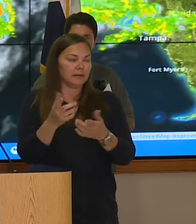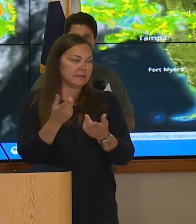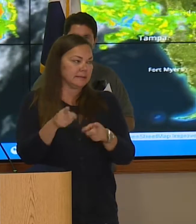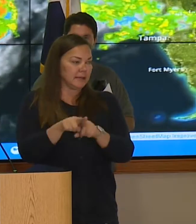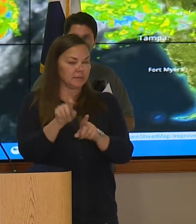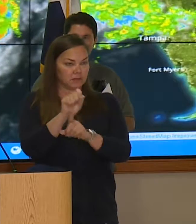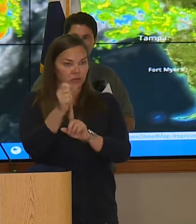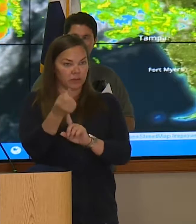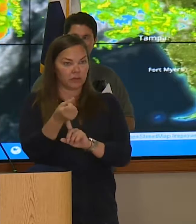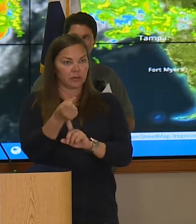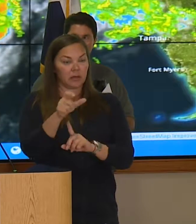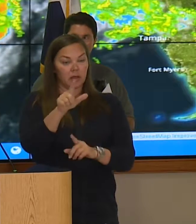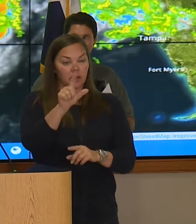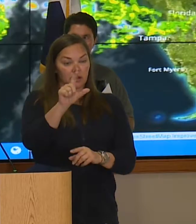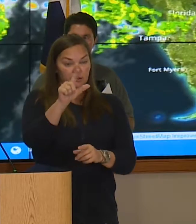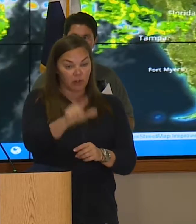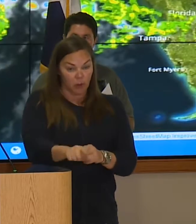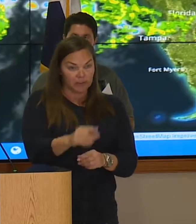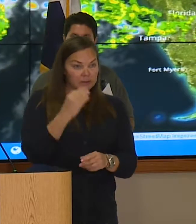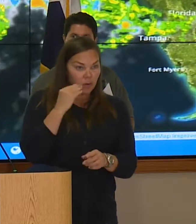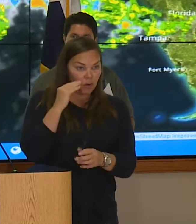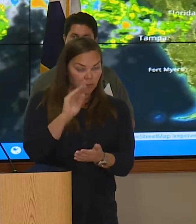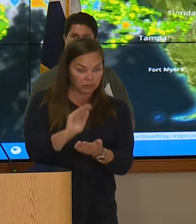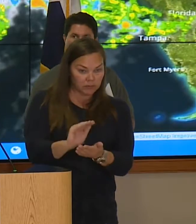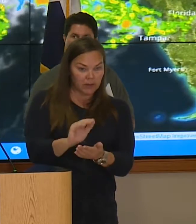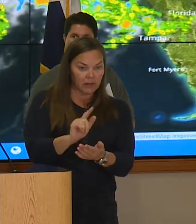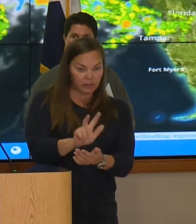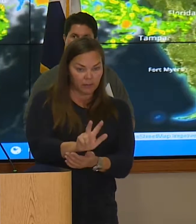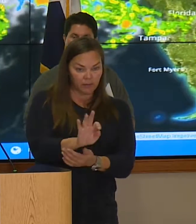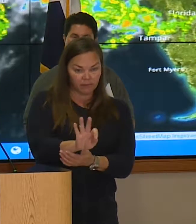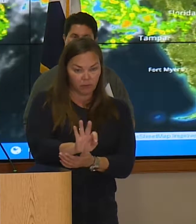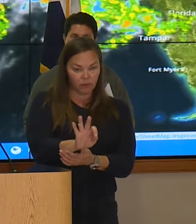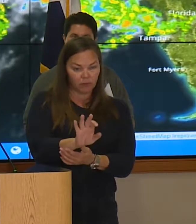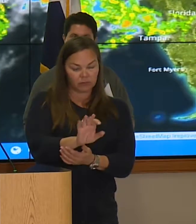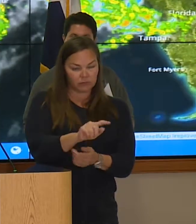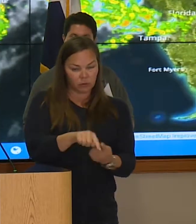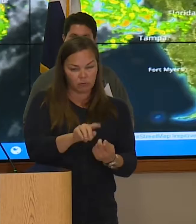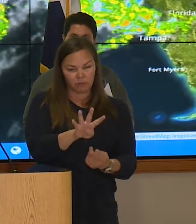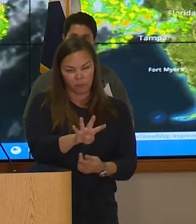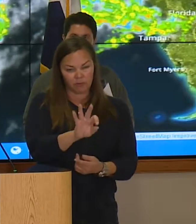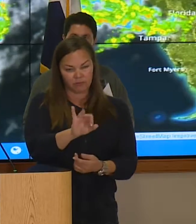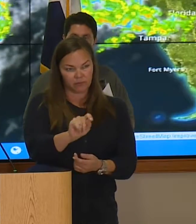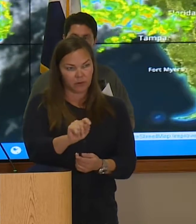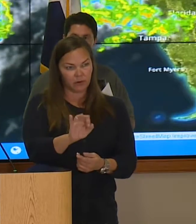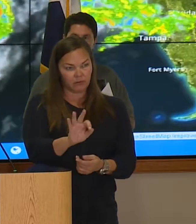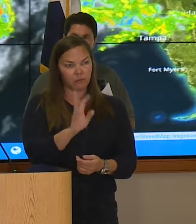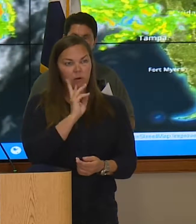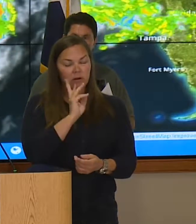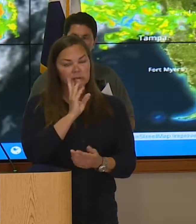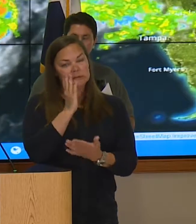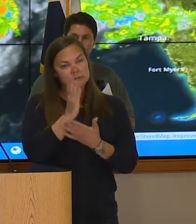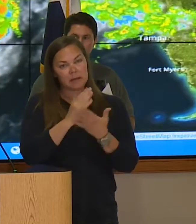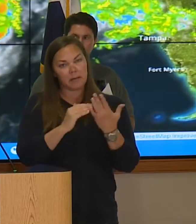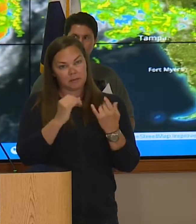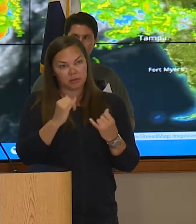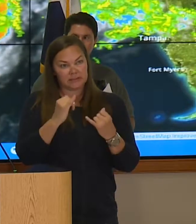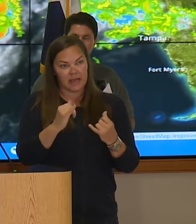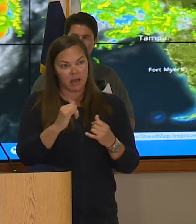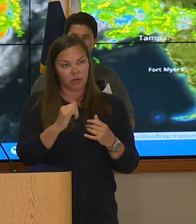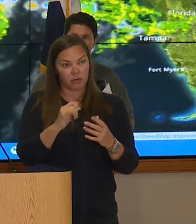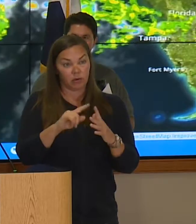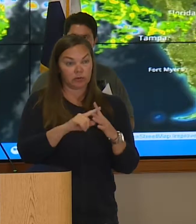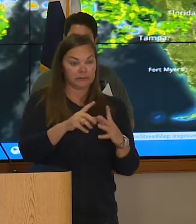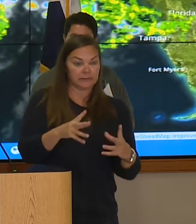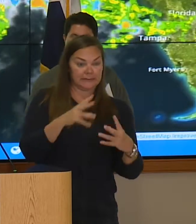situation. The lowest ones have about 3 to 4 feet of water, and there are some that are just now beginning to take